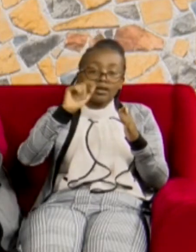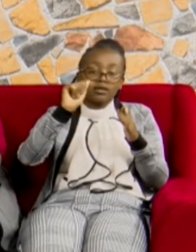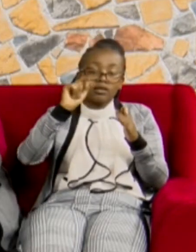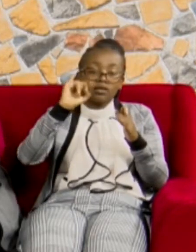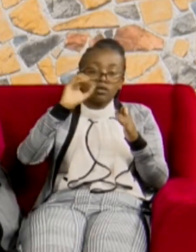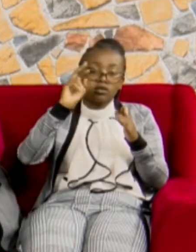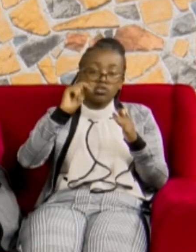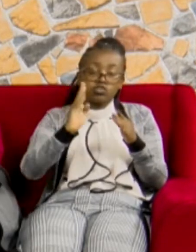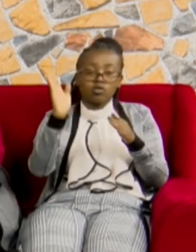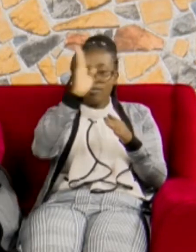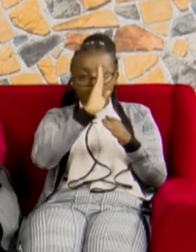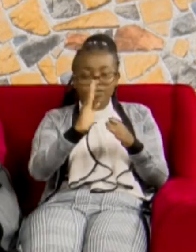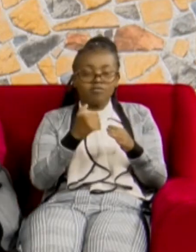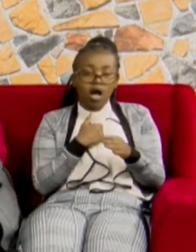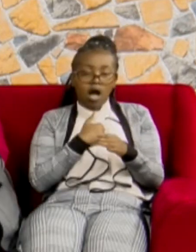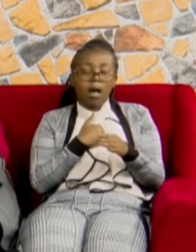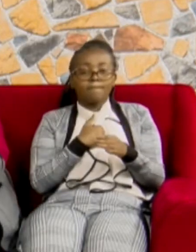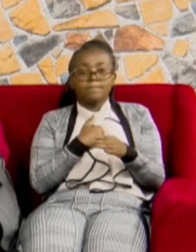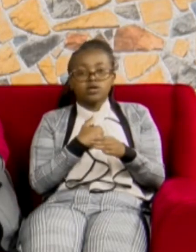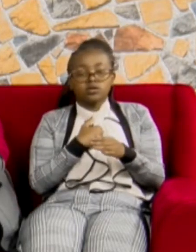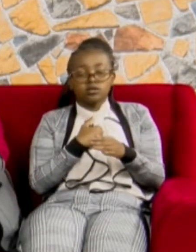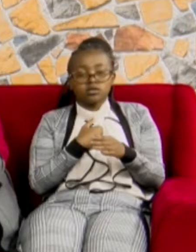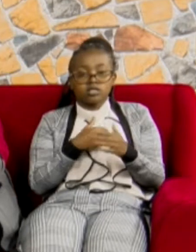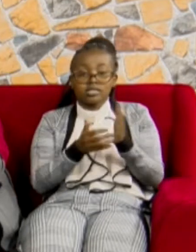have never gained the skill. For example, if